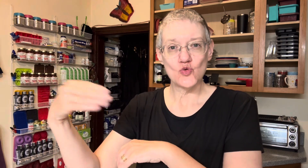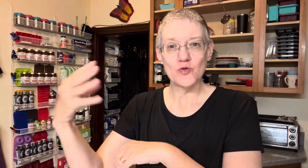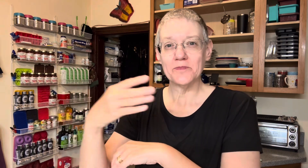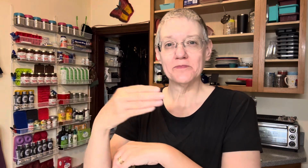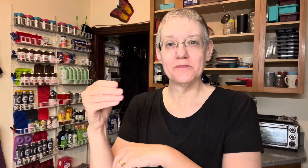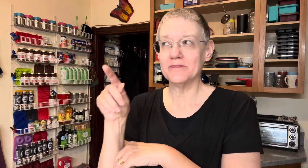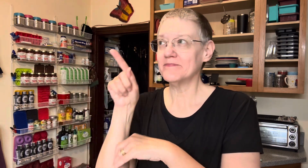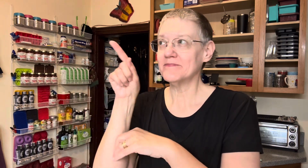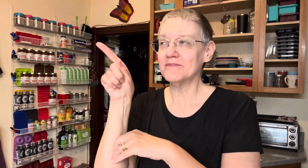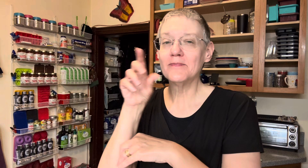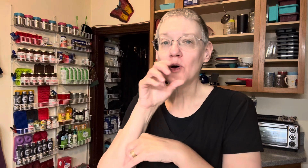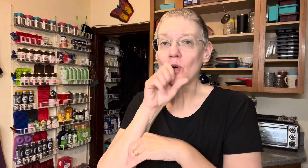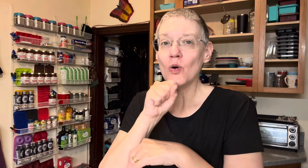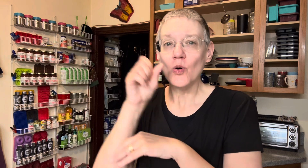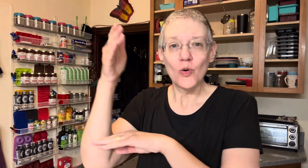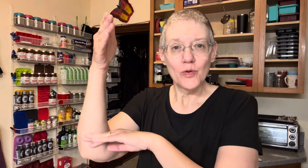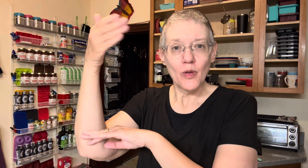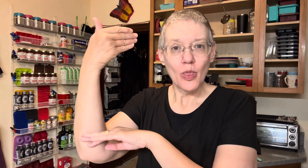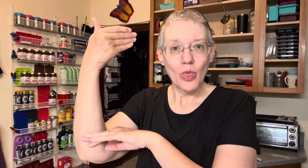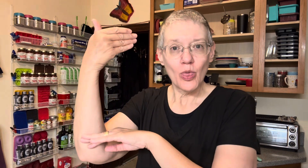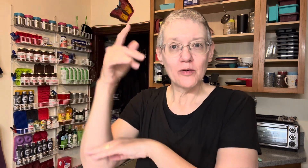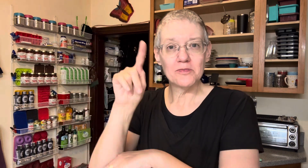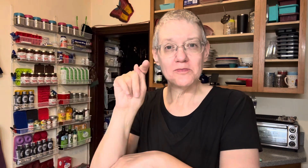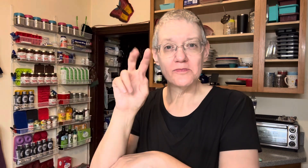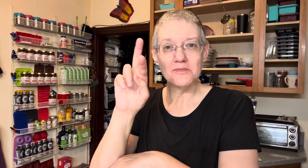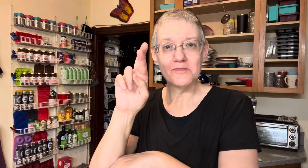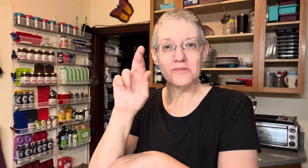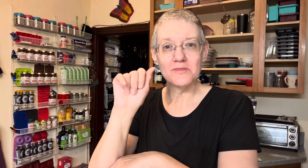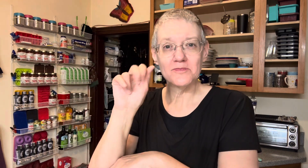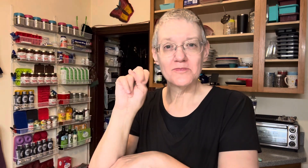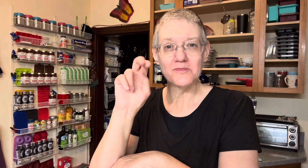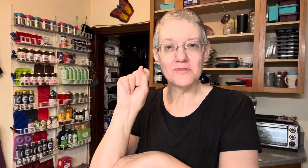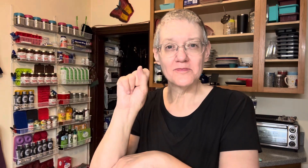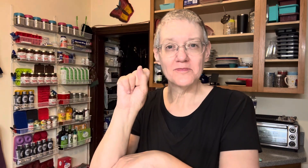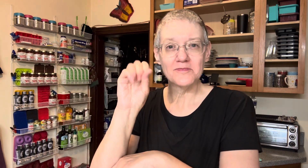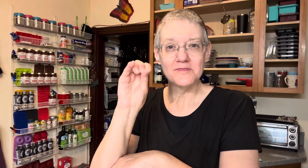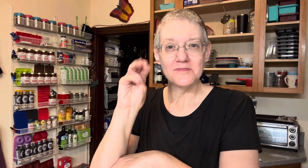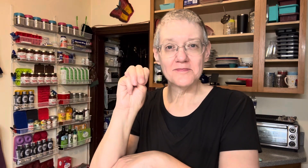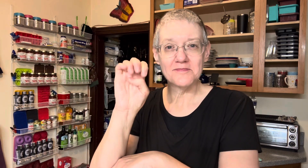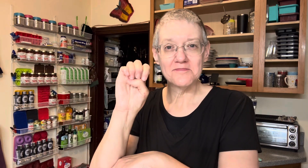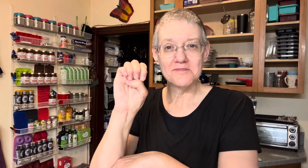out the smoke out the old transom window. I propped it open.